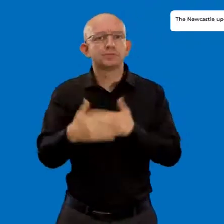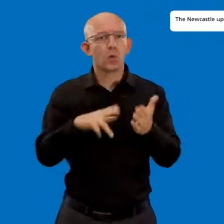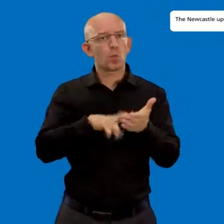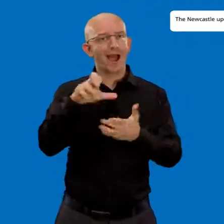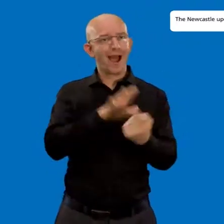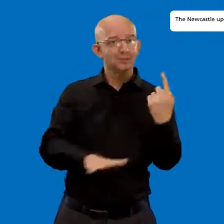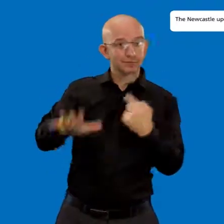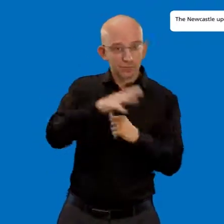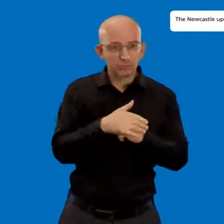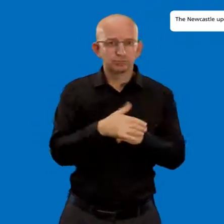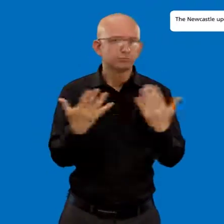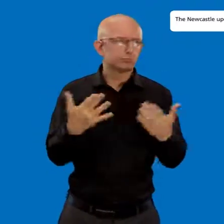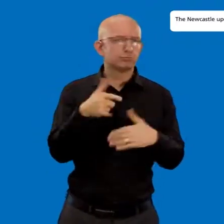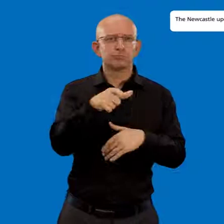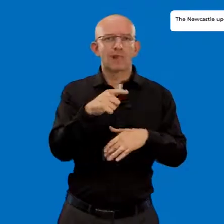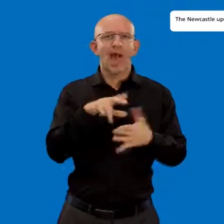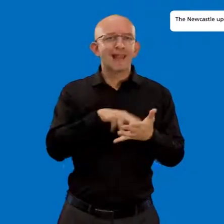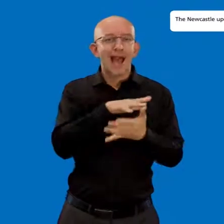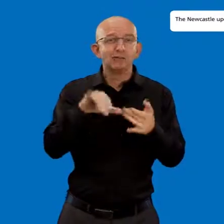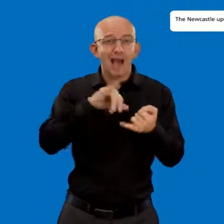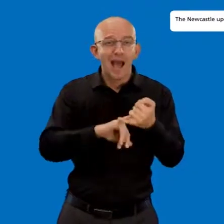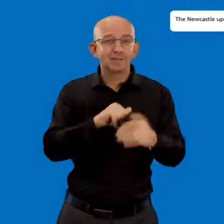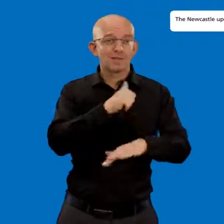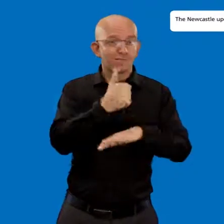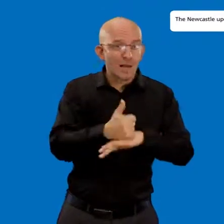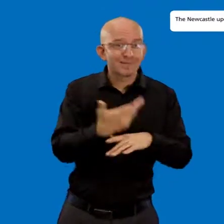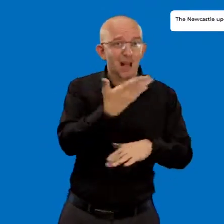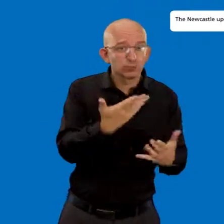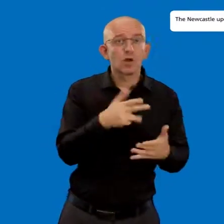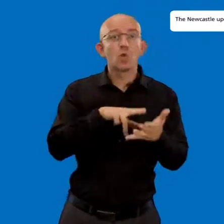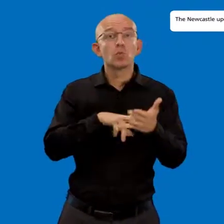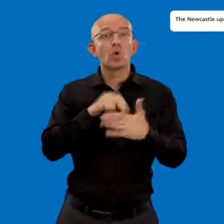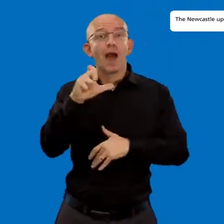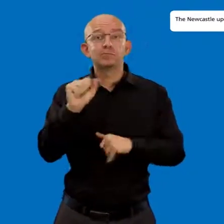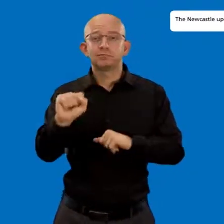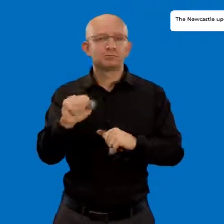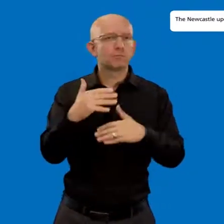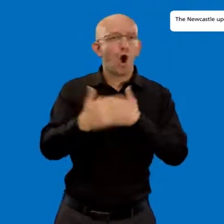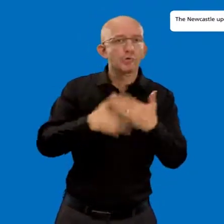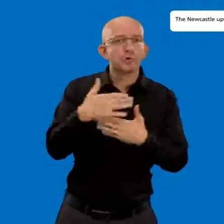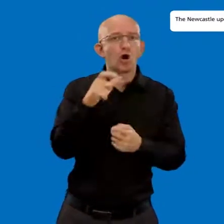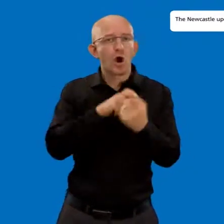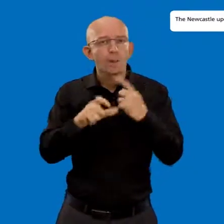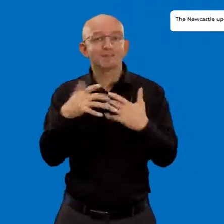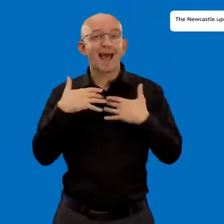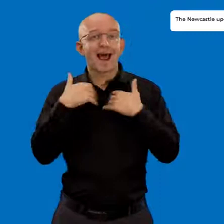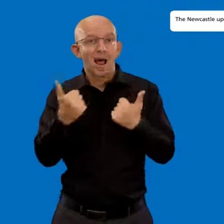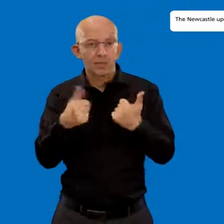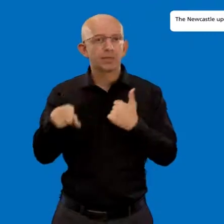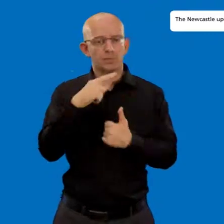Newcastle upon Tyne Hospitals NHS Foundation Trust or Newcastle Hospitals Community Health,